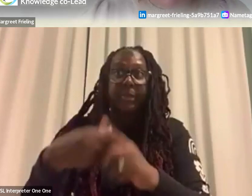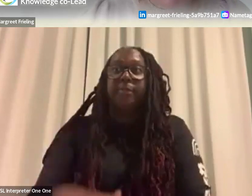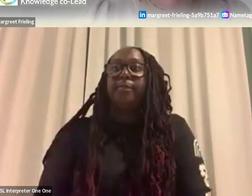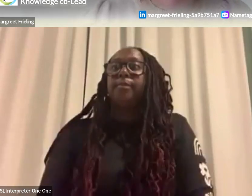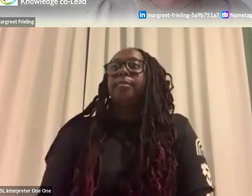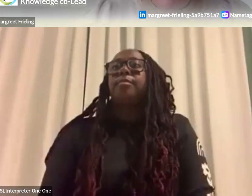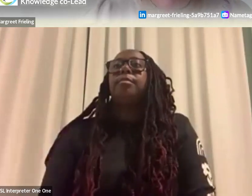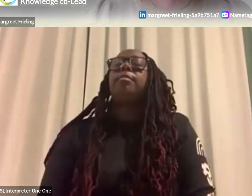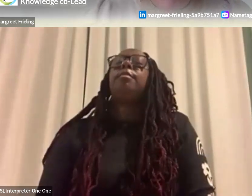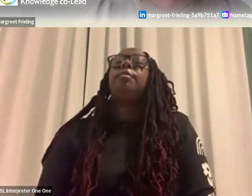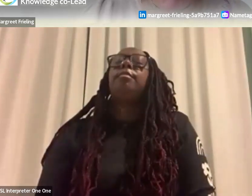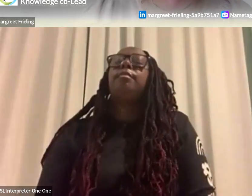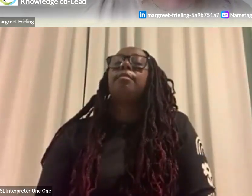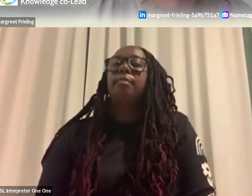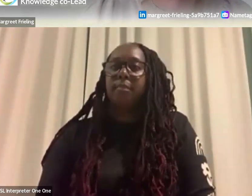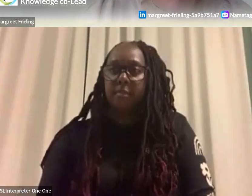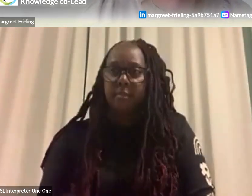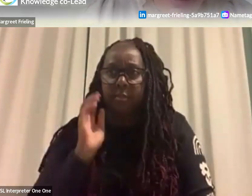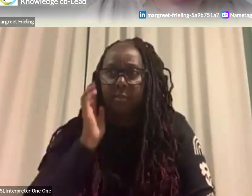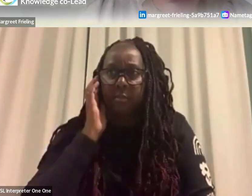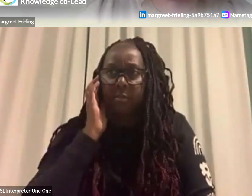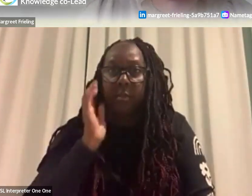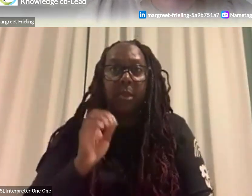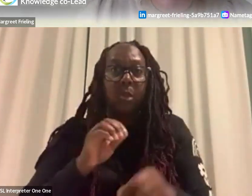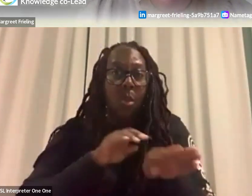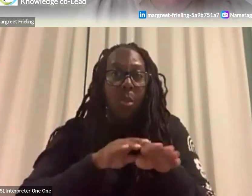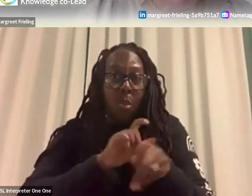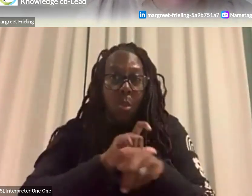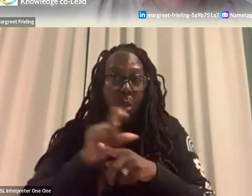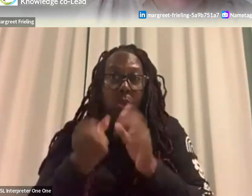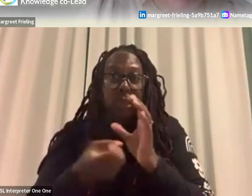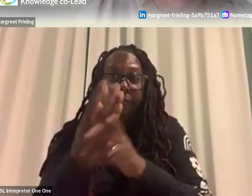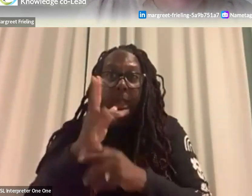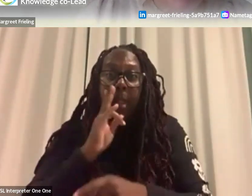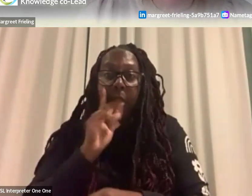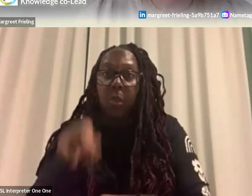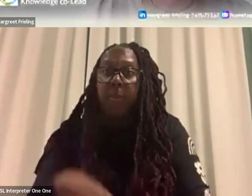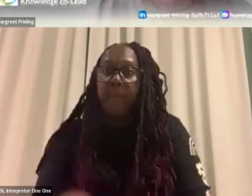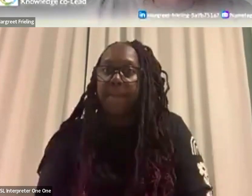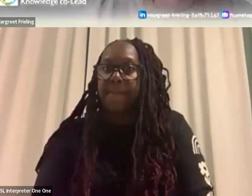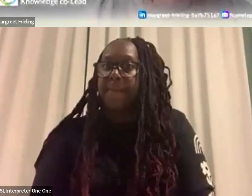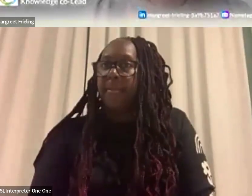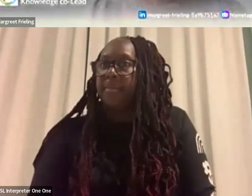So the course that we've developed, I will share my screen.